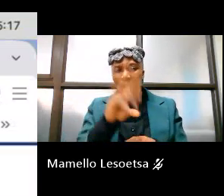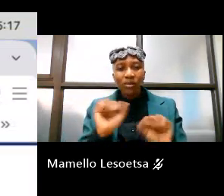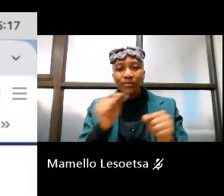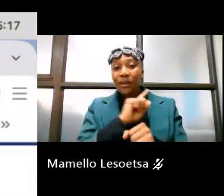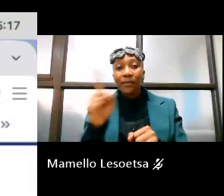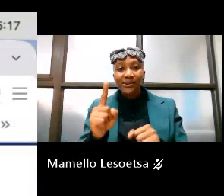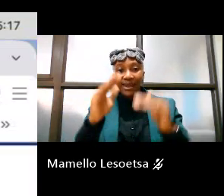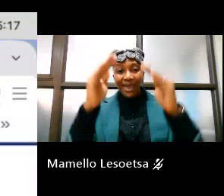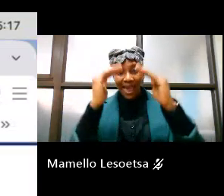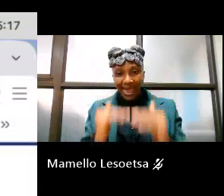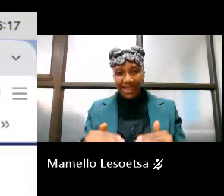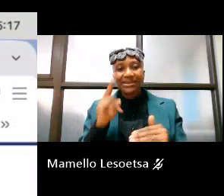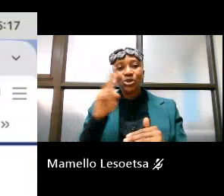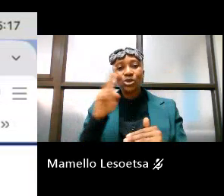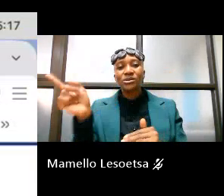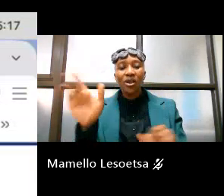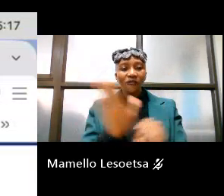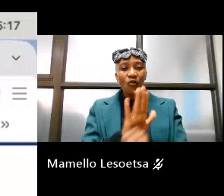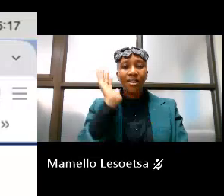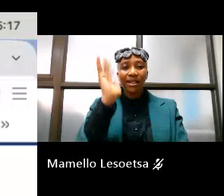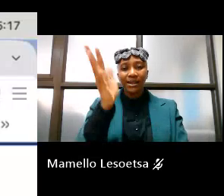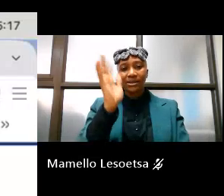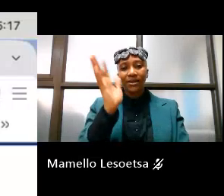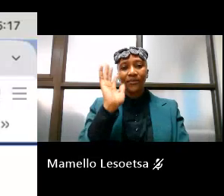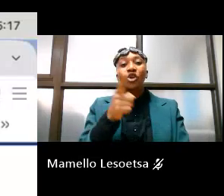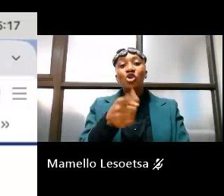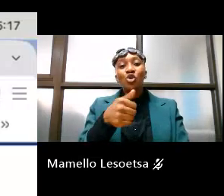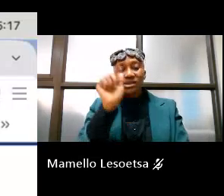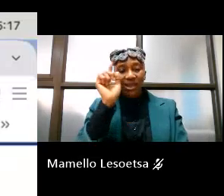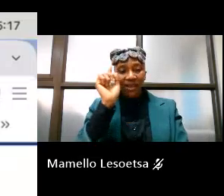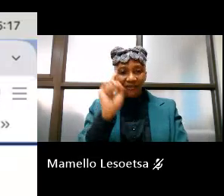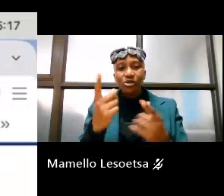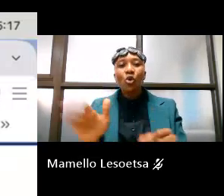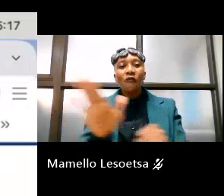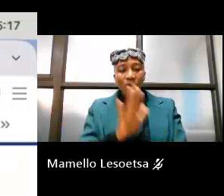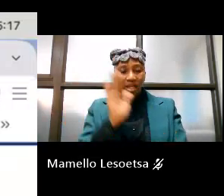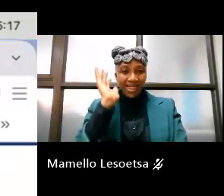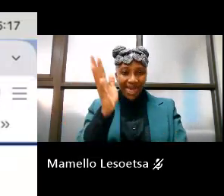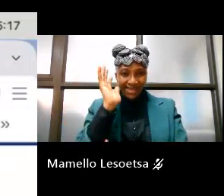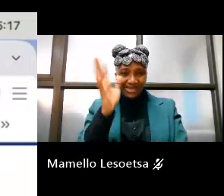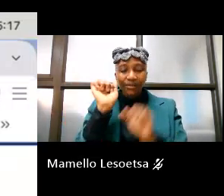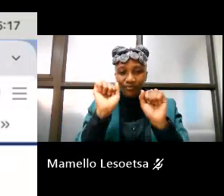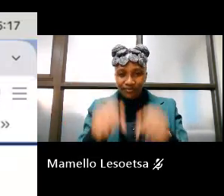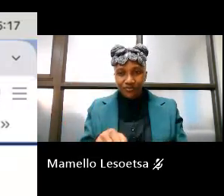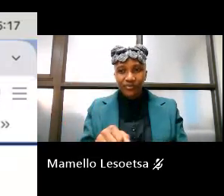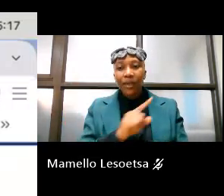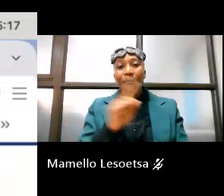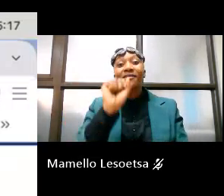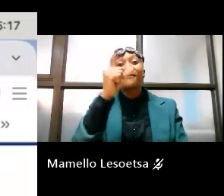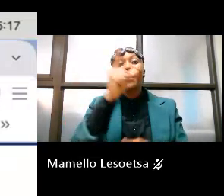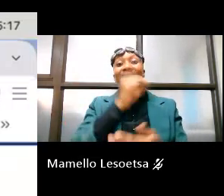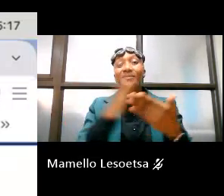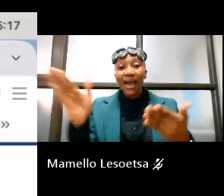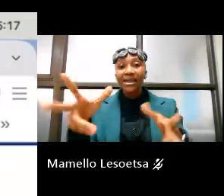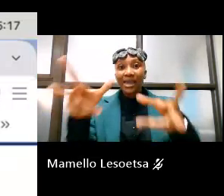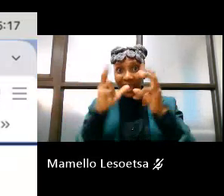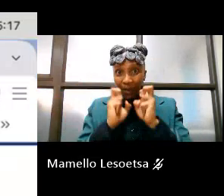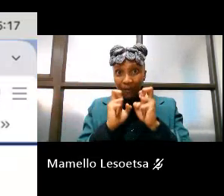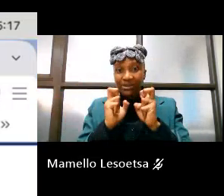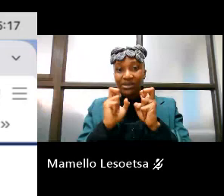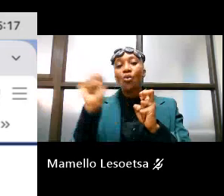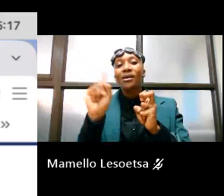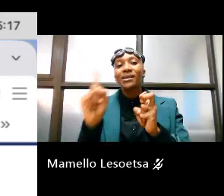the full lecture. So if you want to go through the full lecture, because there's more to it, but the first part we're showing today captures most of what